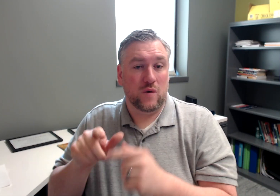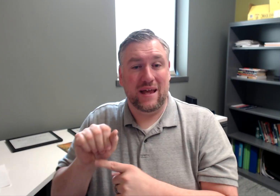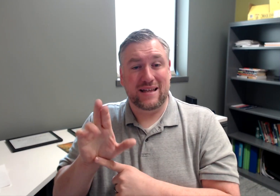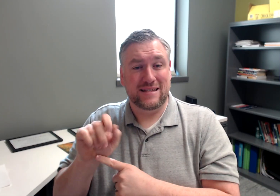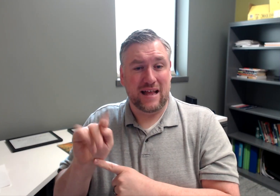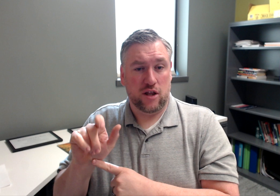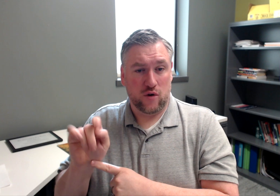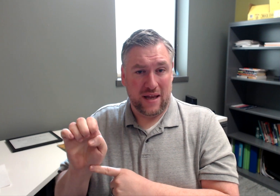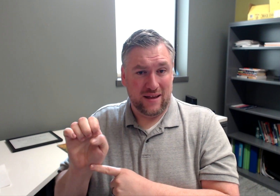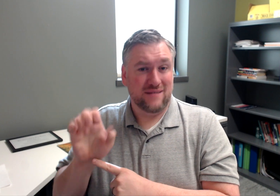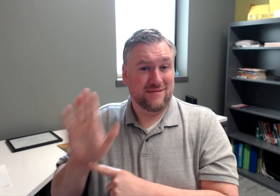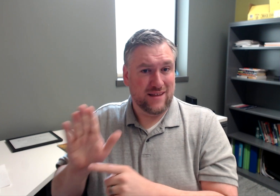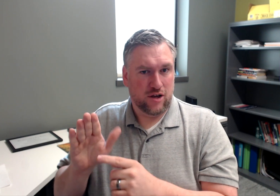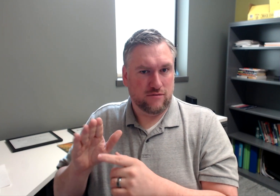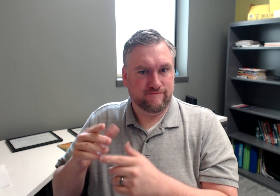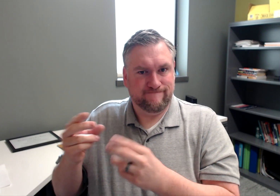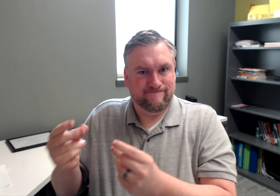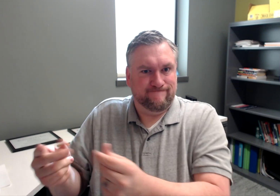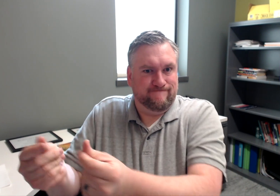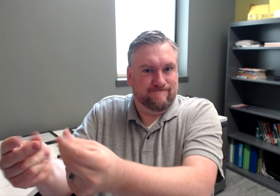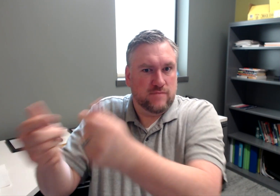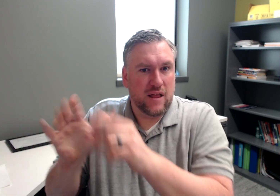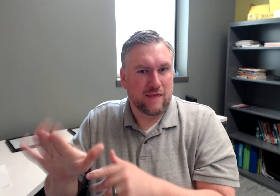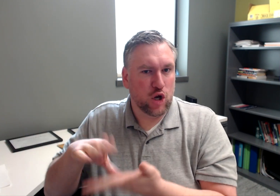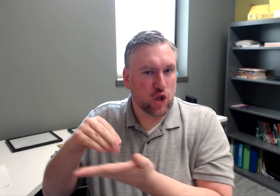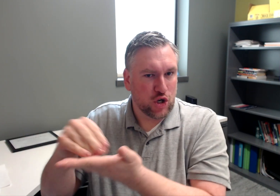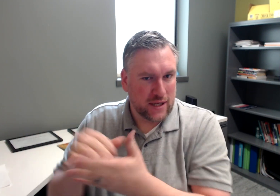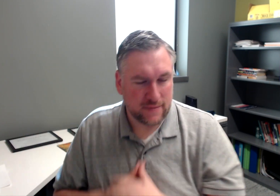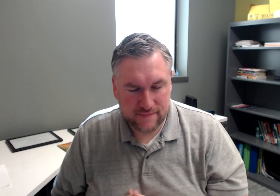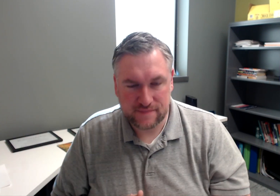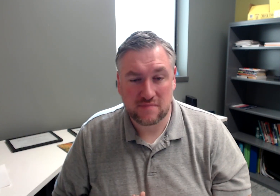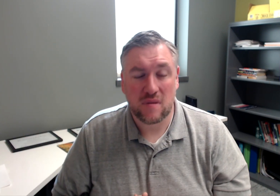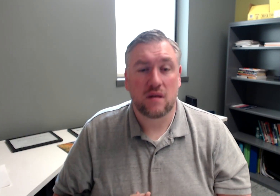post-teaching, where you expand and accelerate their learning beyond just the grade level content.